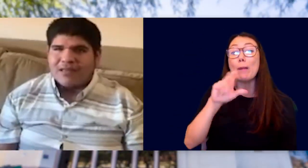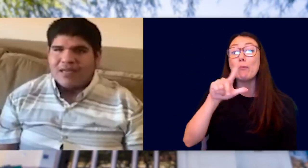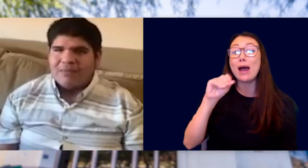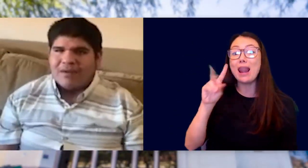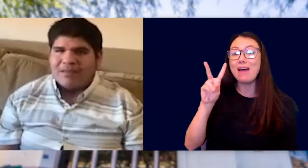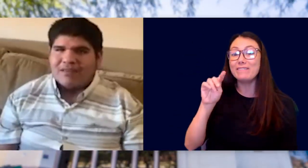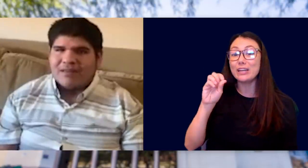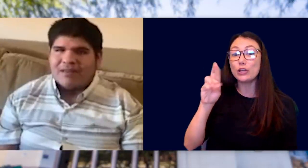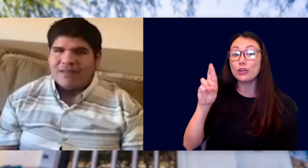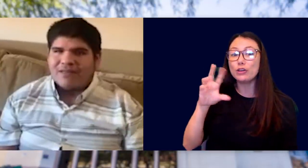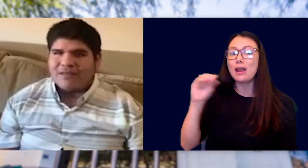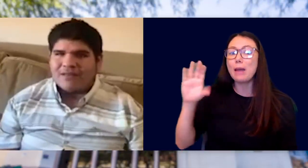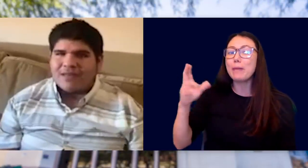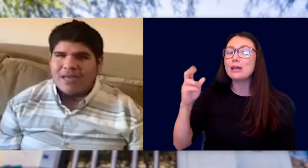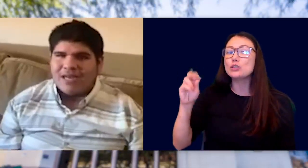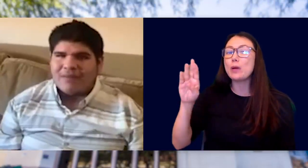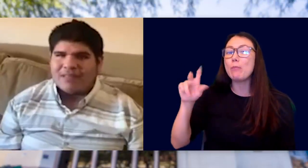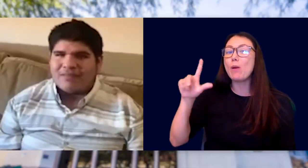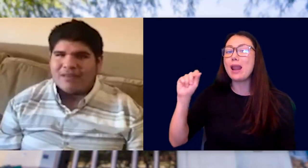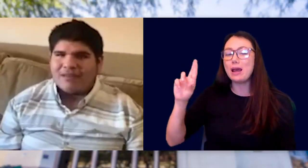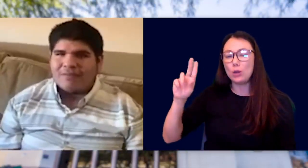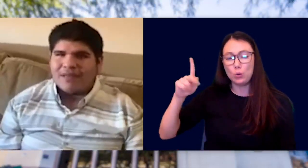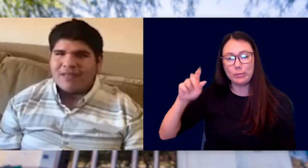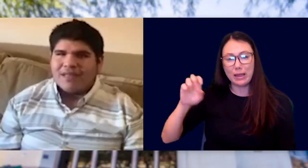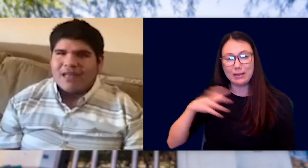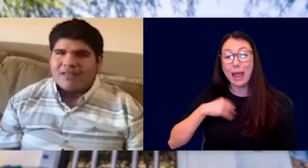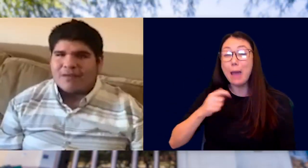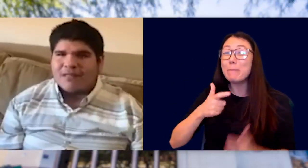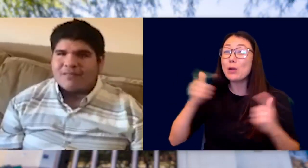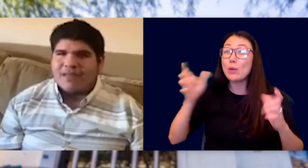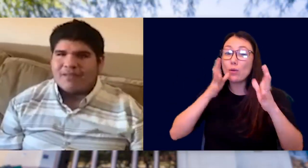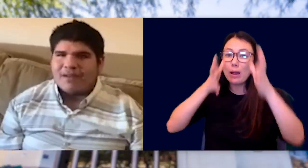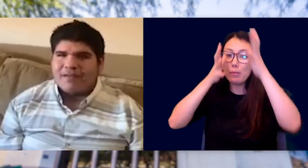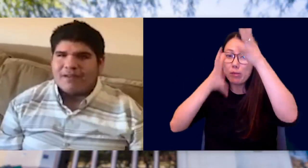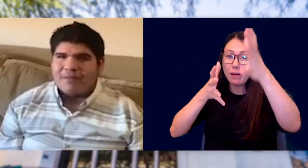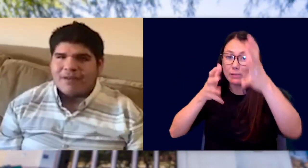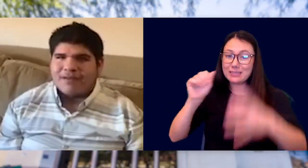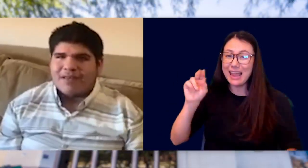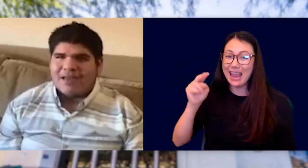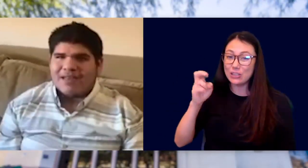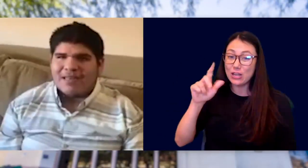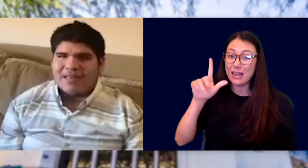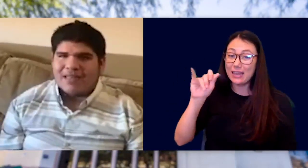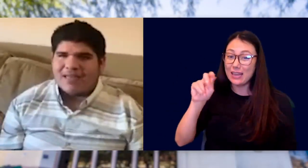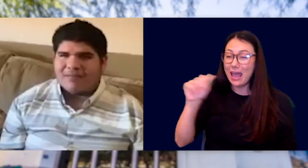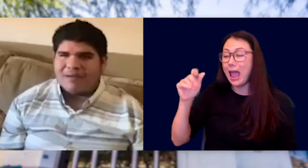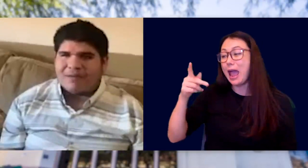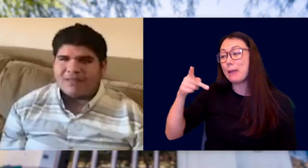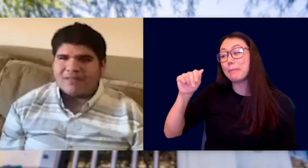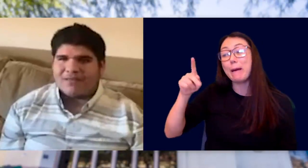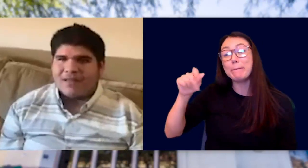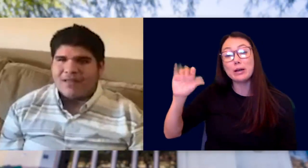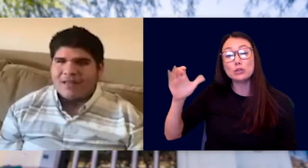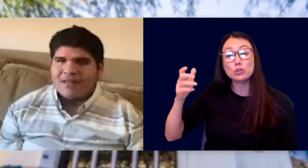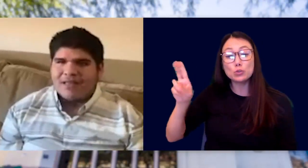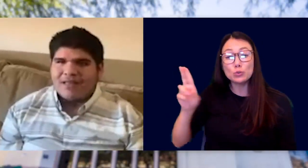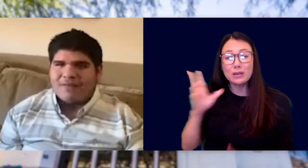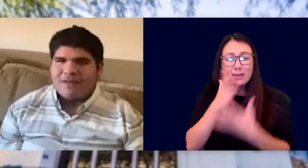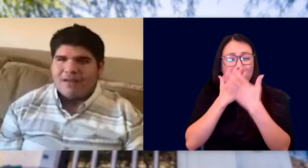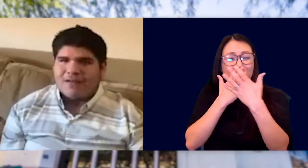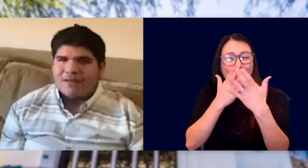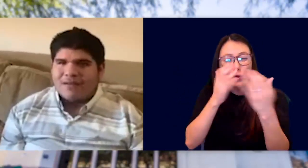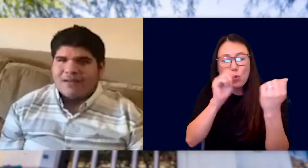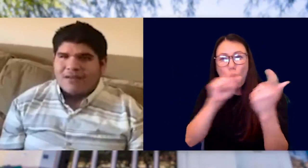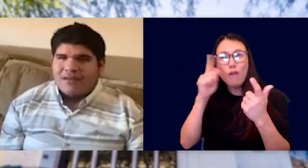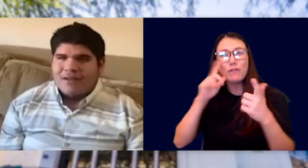Carlos, and my chabuela Victor and my chabuela Lupe, as well as my great-grandparents, Angelina and Papa Chu. Thank you